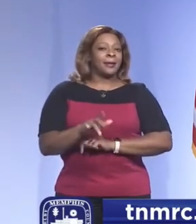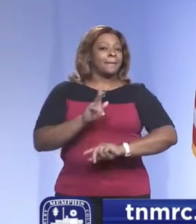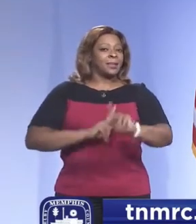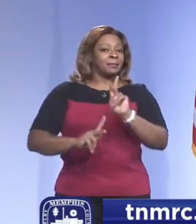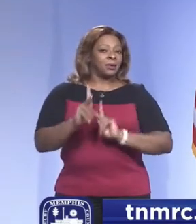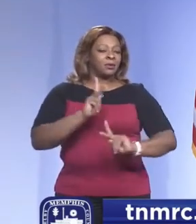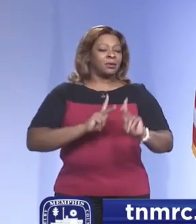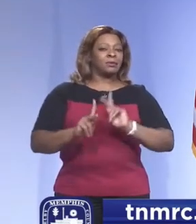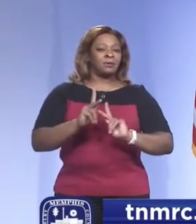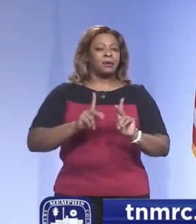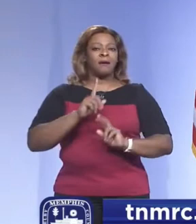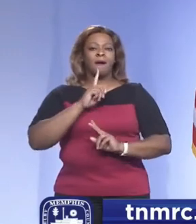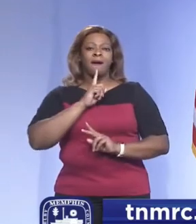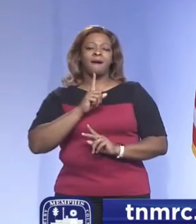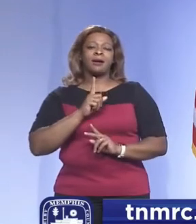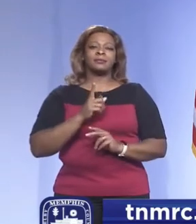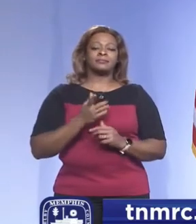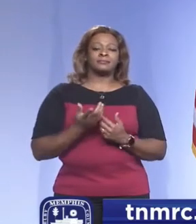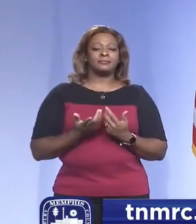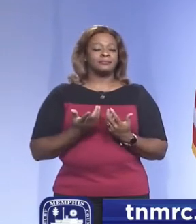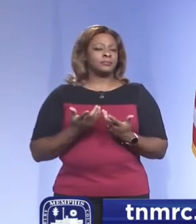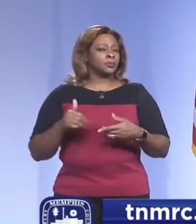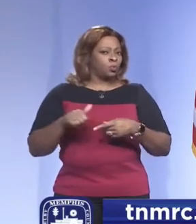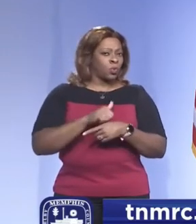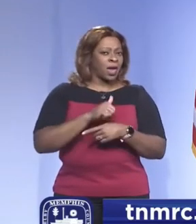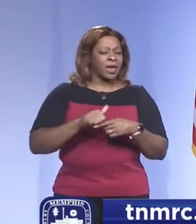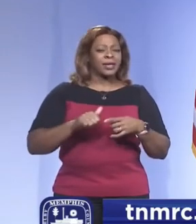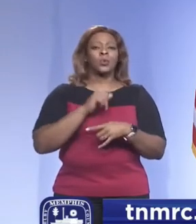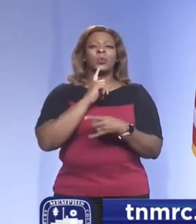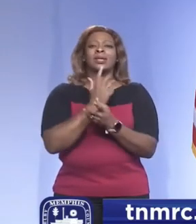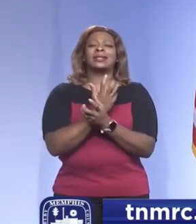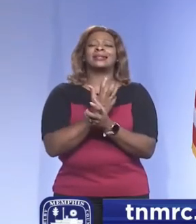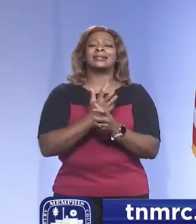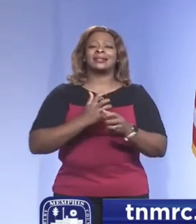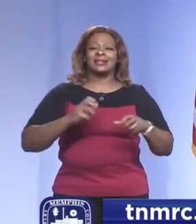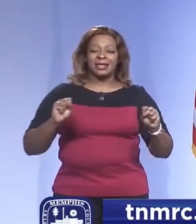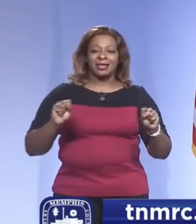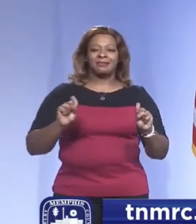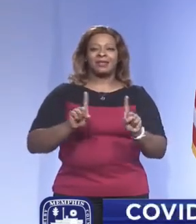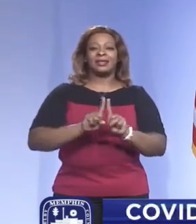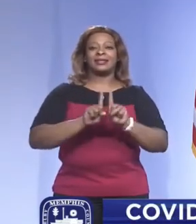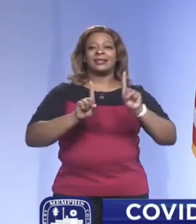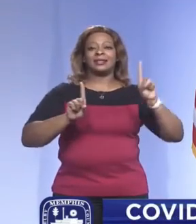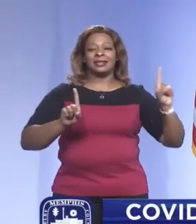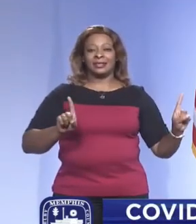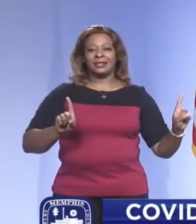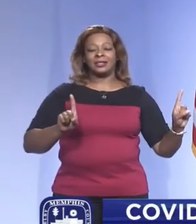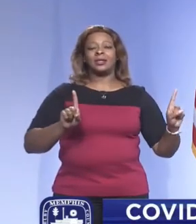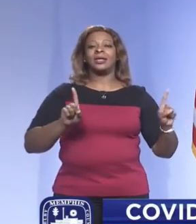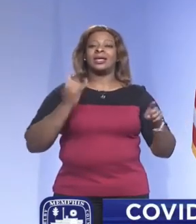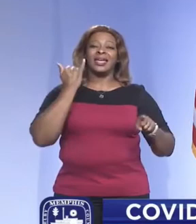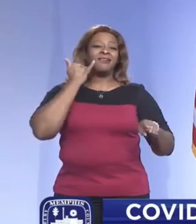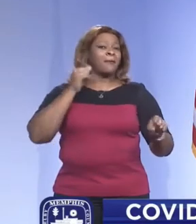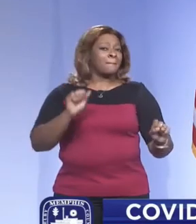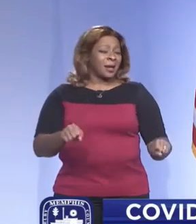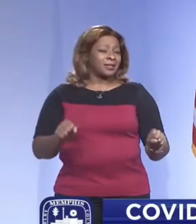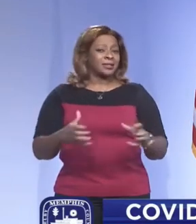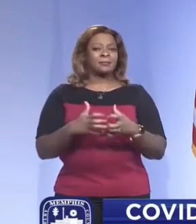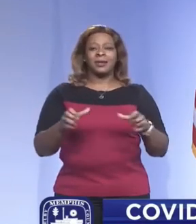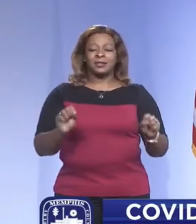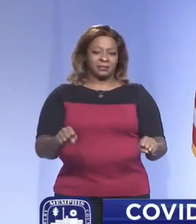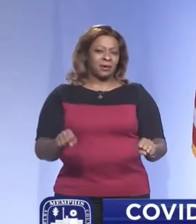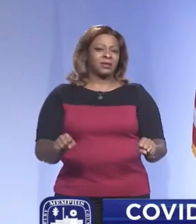people are practicing safe distancing whenever possible, as much as